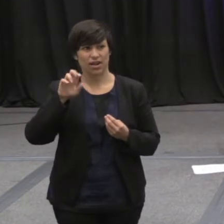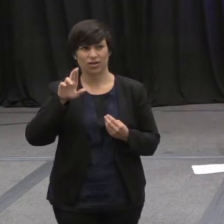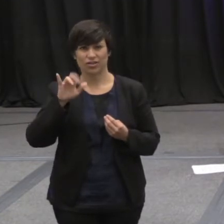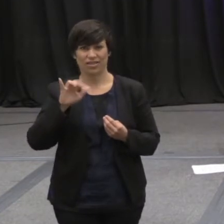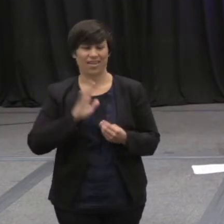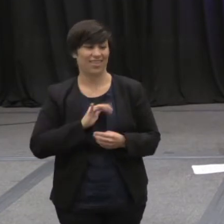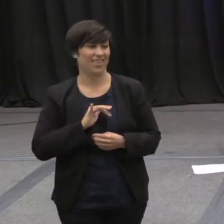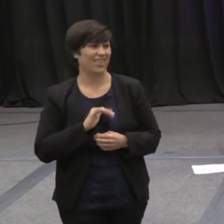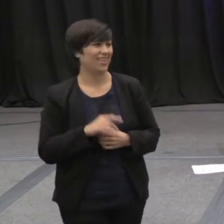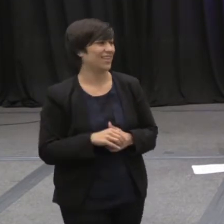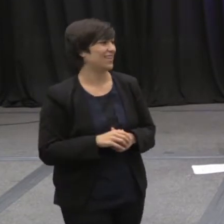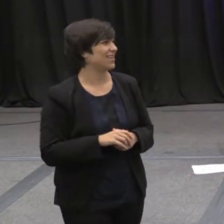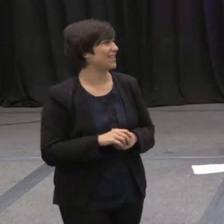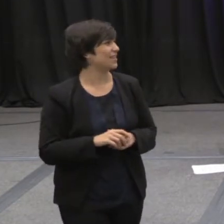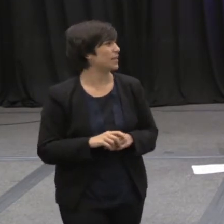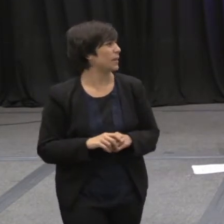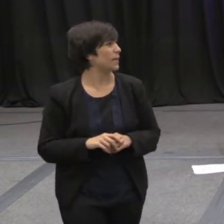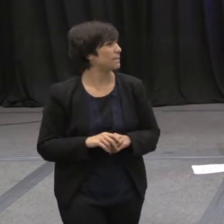card.